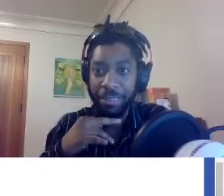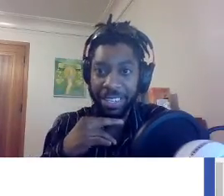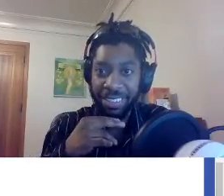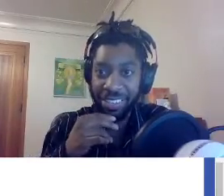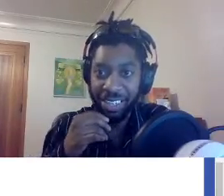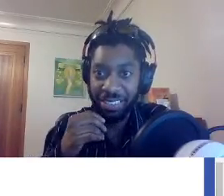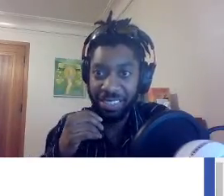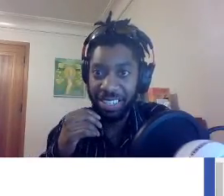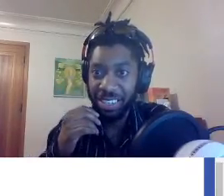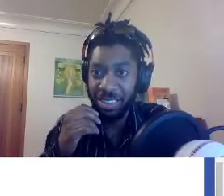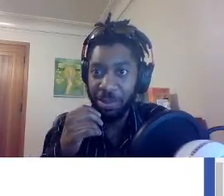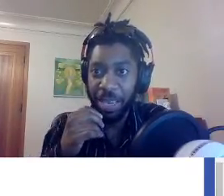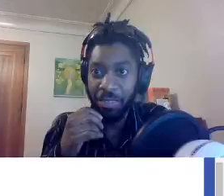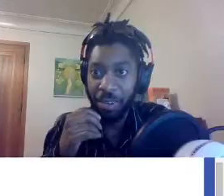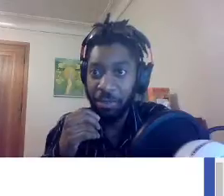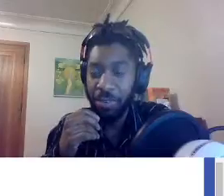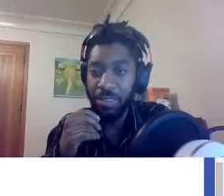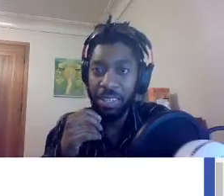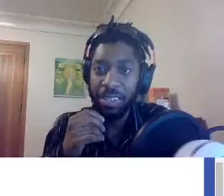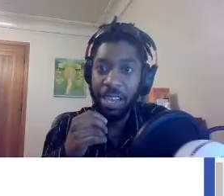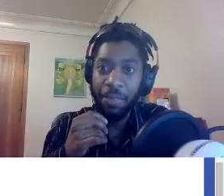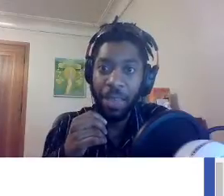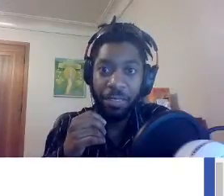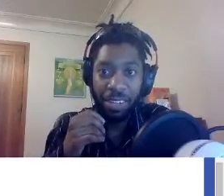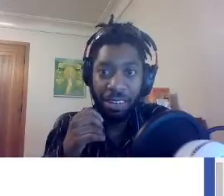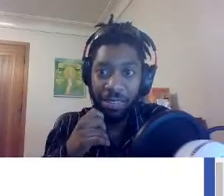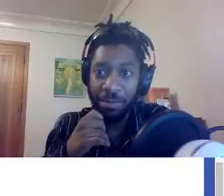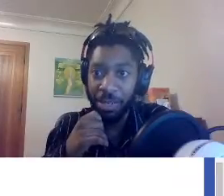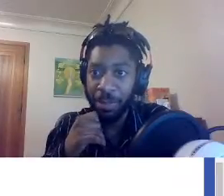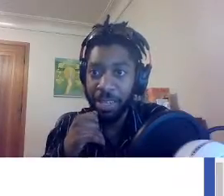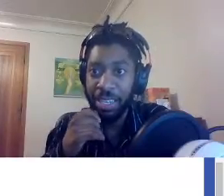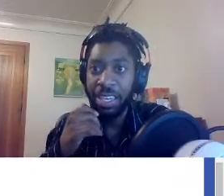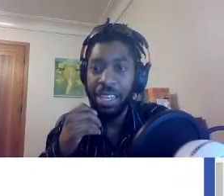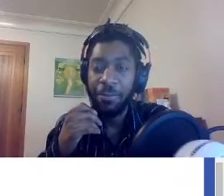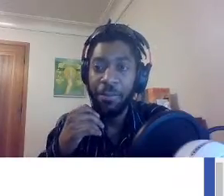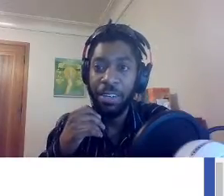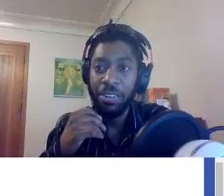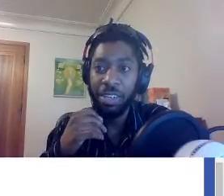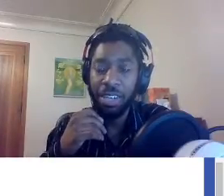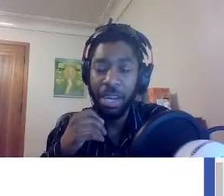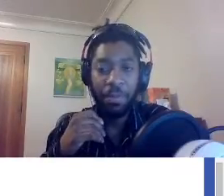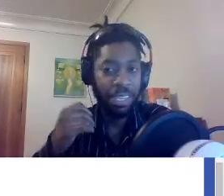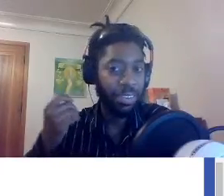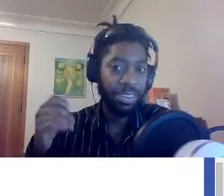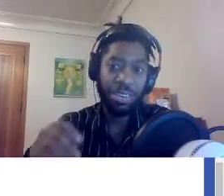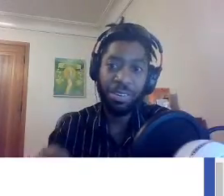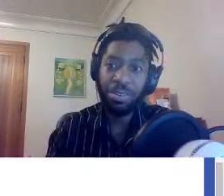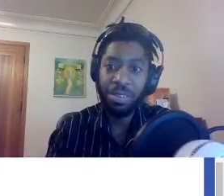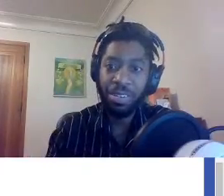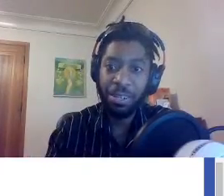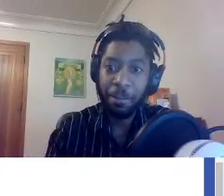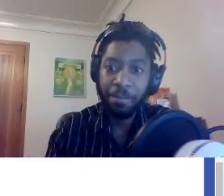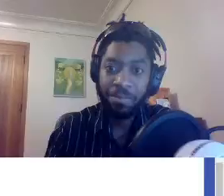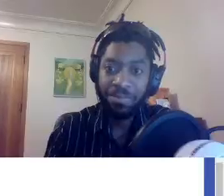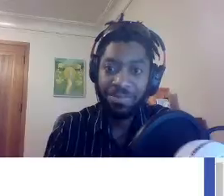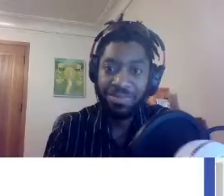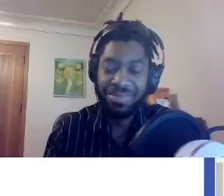Seems like Vegas. Yeah, Craig is right. Doing massive offers. You have $1,000 in free play and $1,500 in comps. Hey, there you go. You're doing